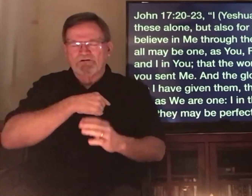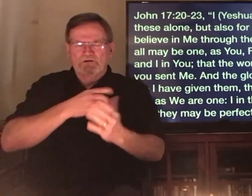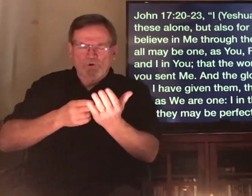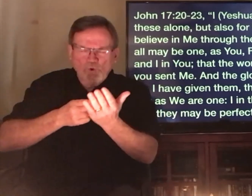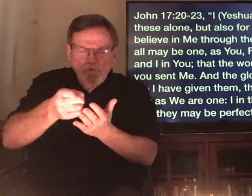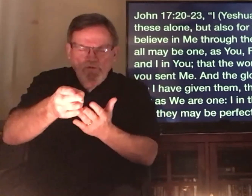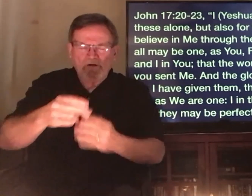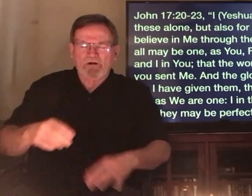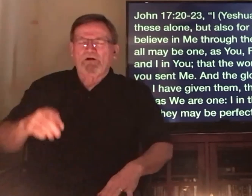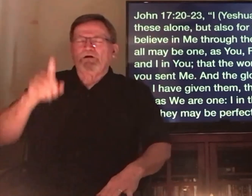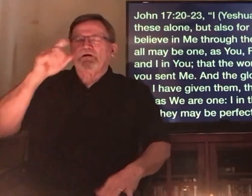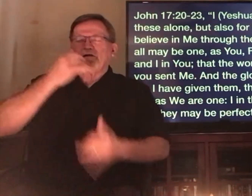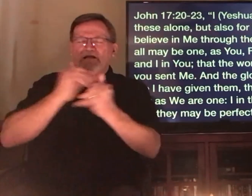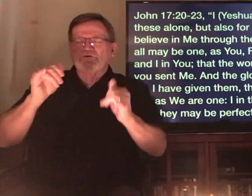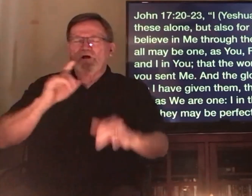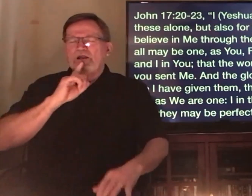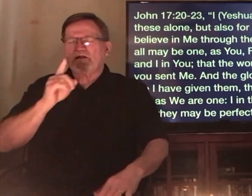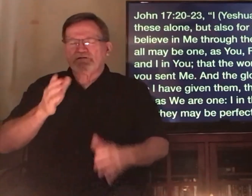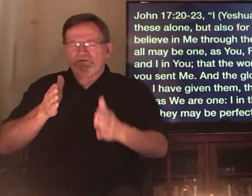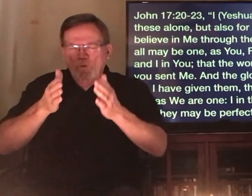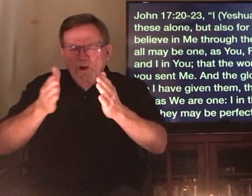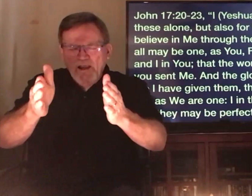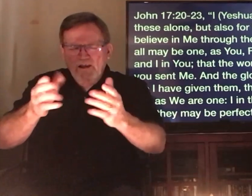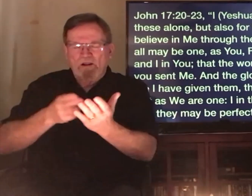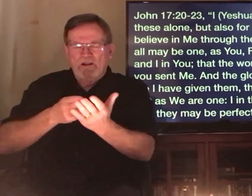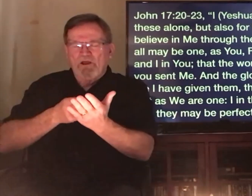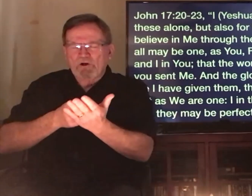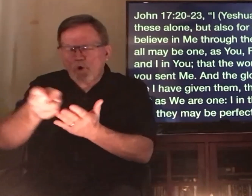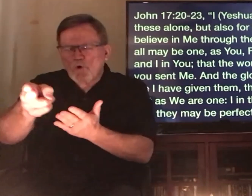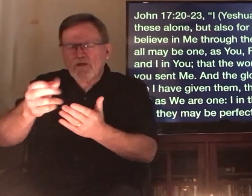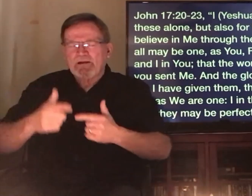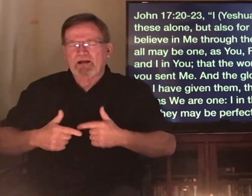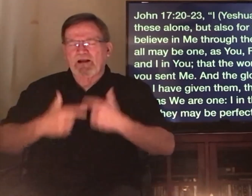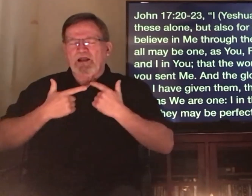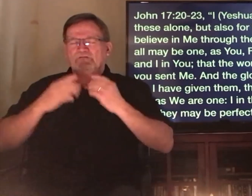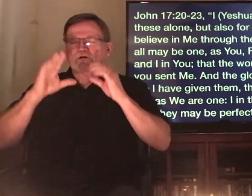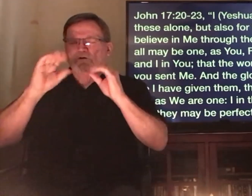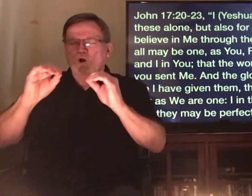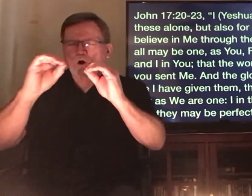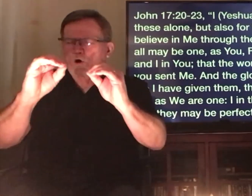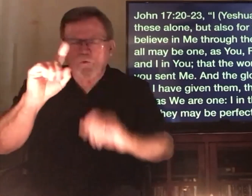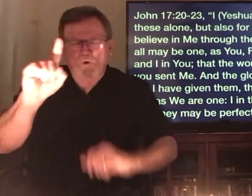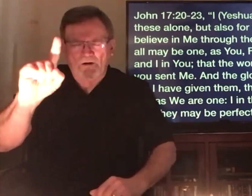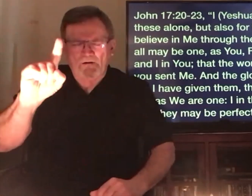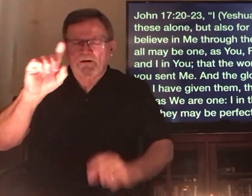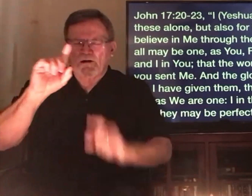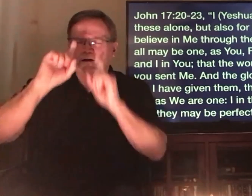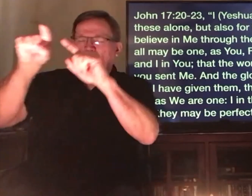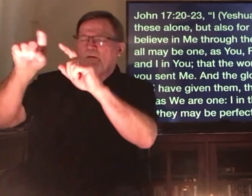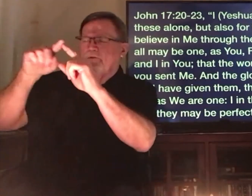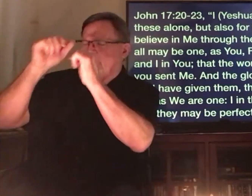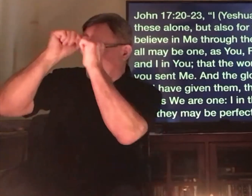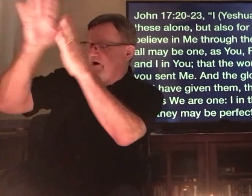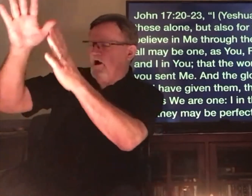Father, thank you, Father. Thank you for the truth, the word, Father. Thank you. We